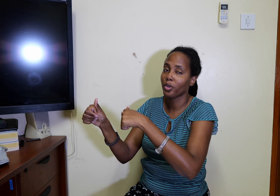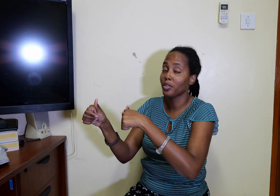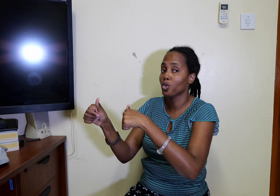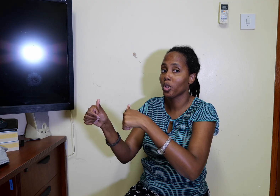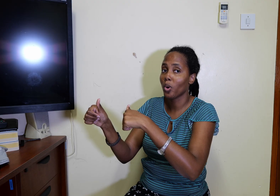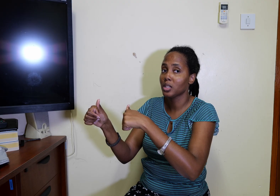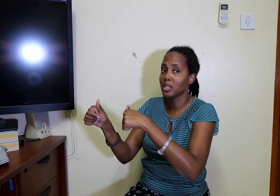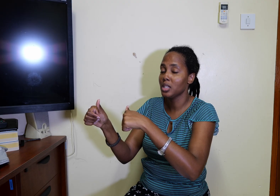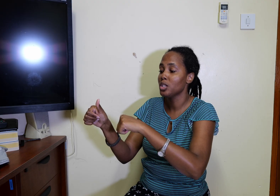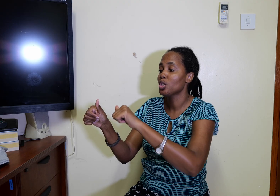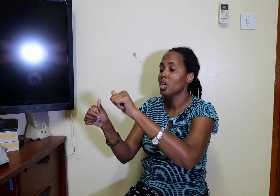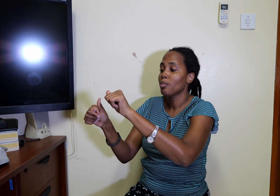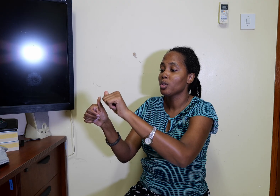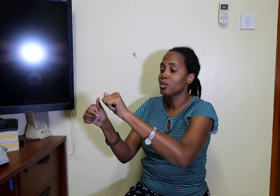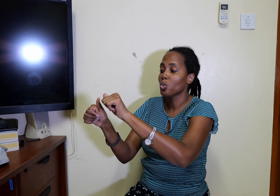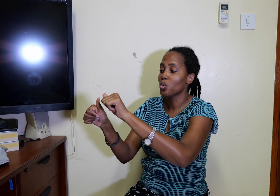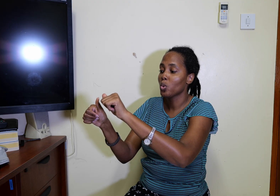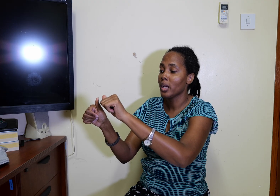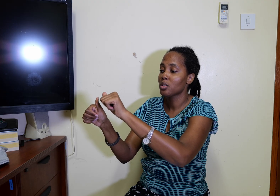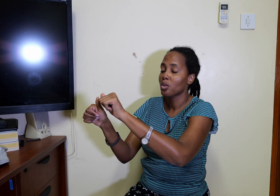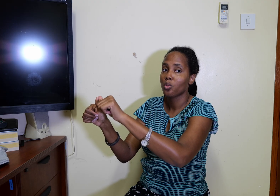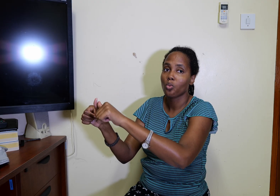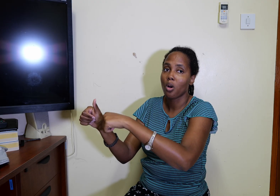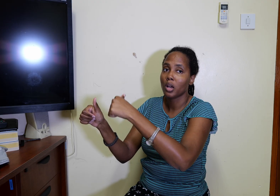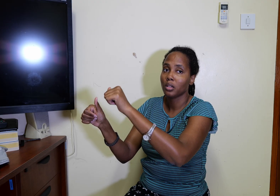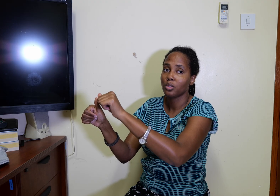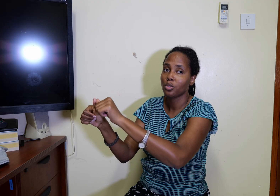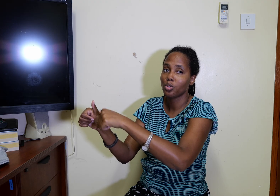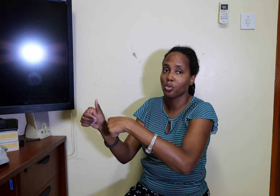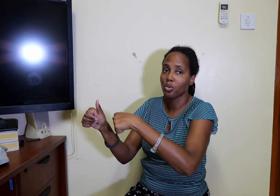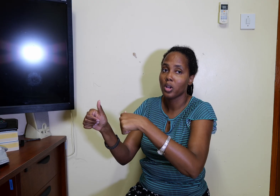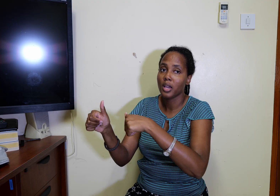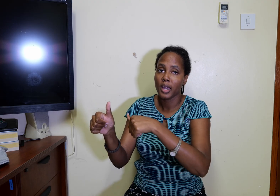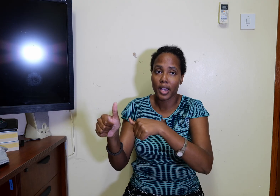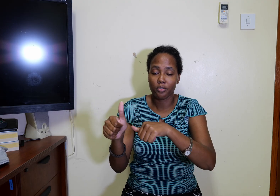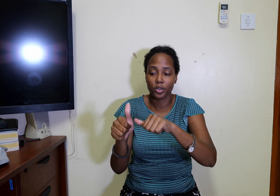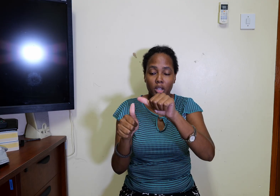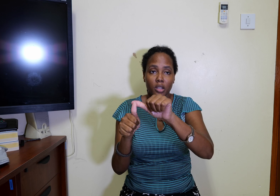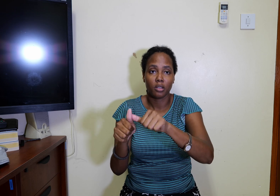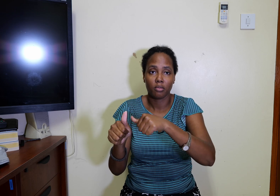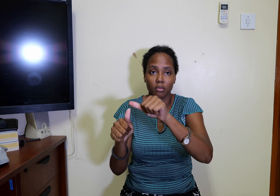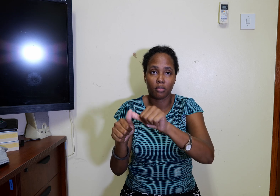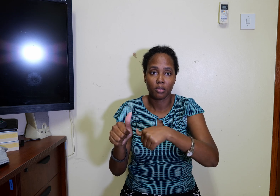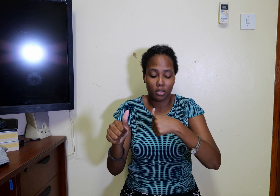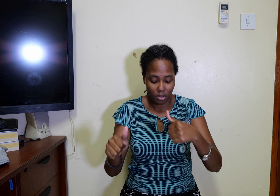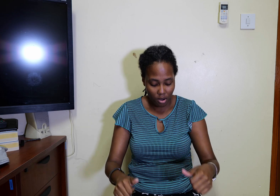If you stroke it once, it's each, but twice. 1, 2. Every. All